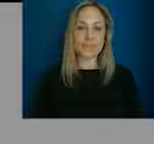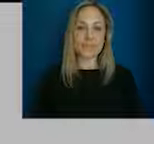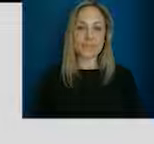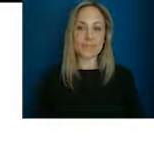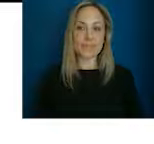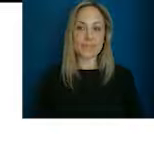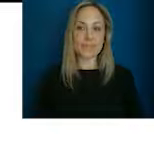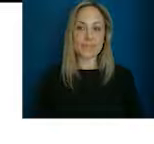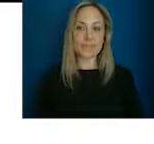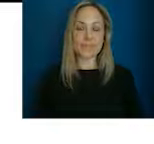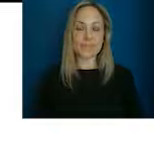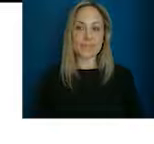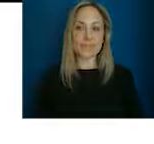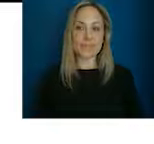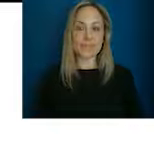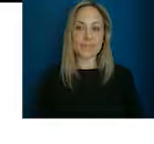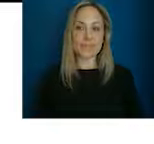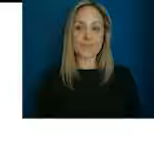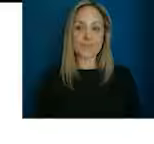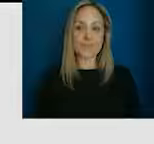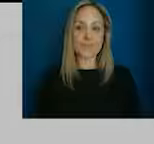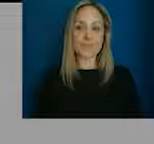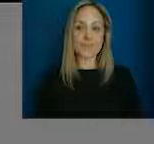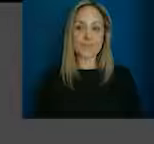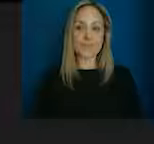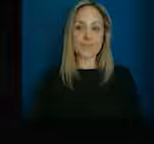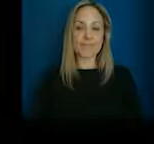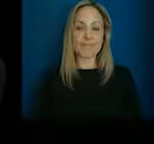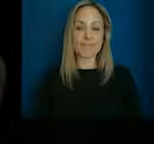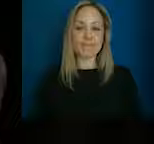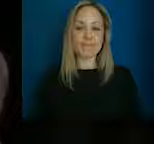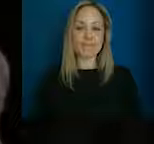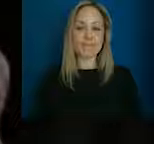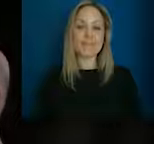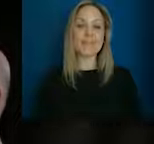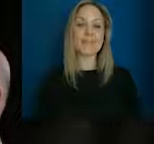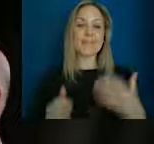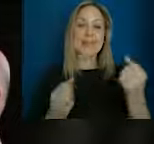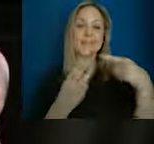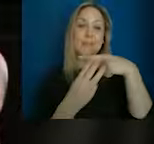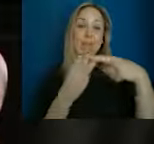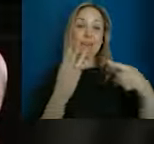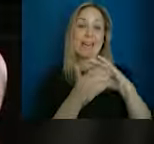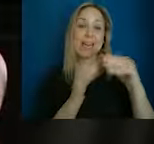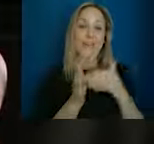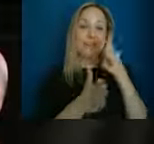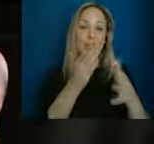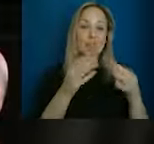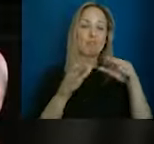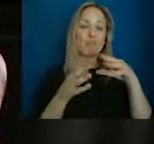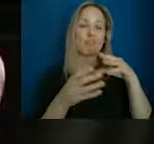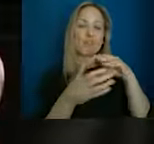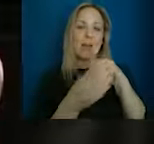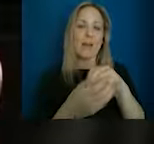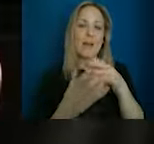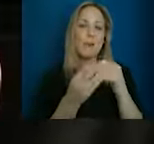We have three final signs related to guiding. First, we have a sign for stepping up. There is a